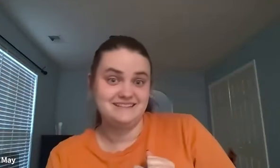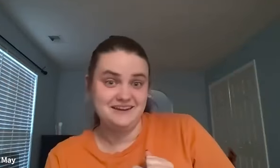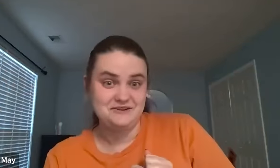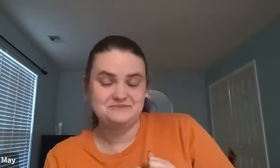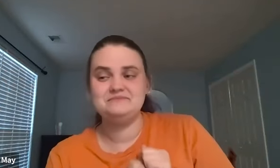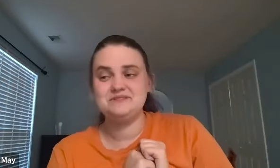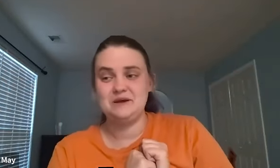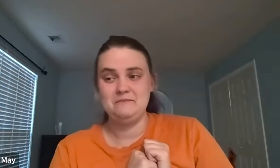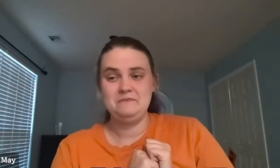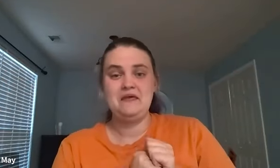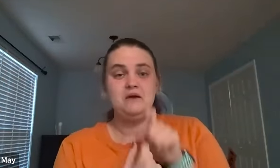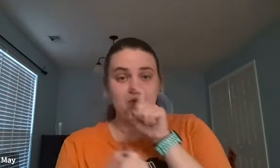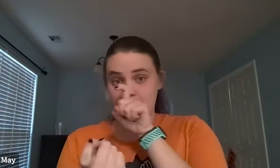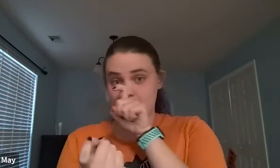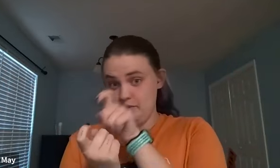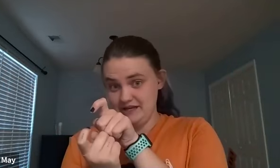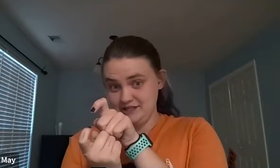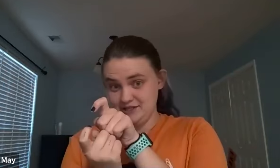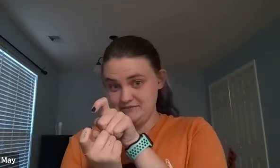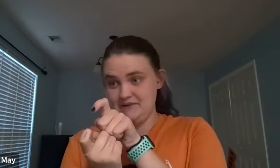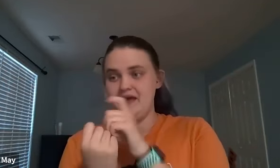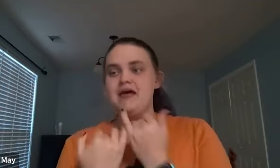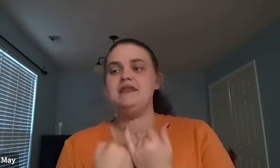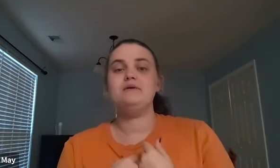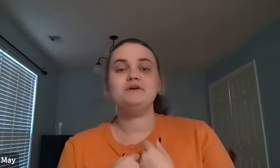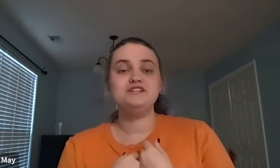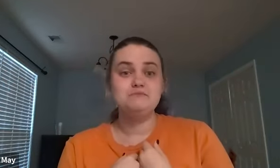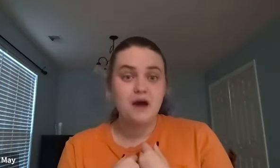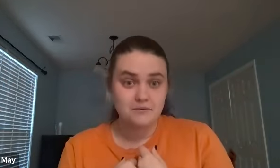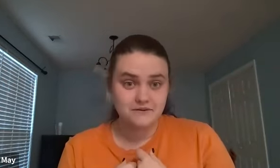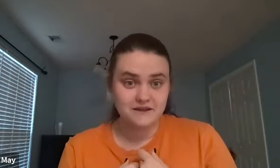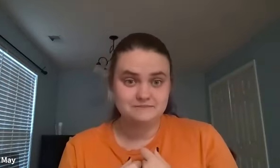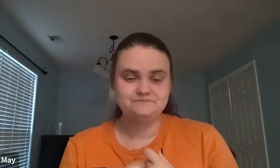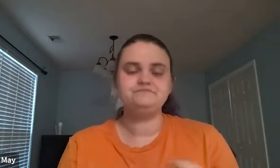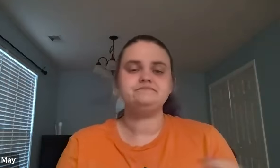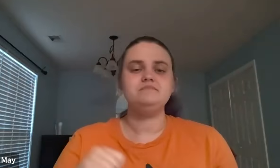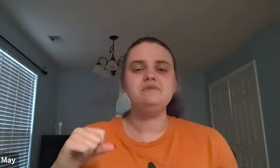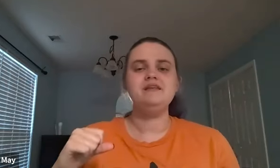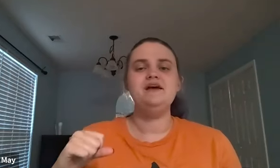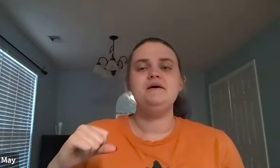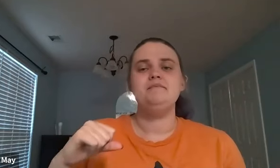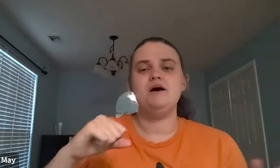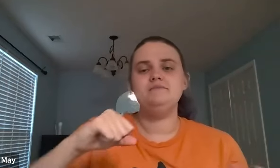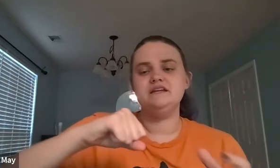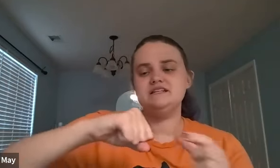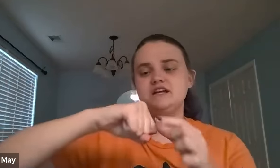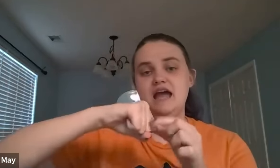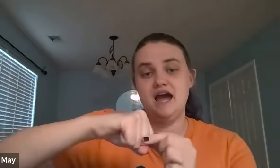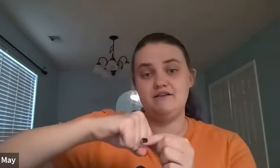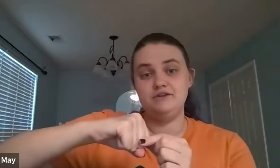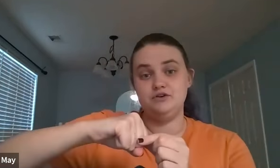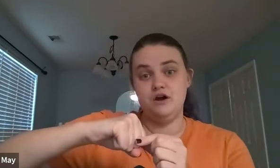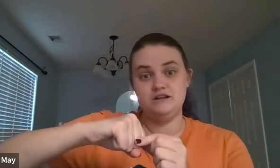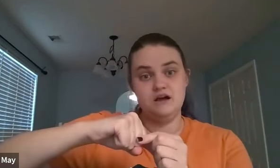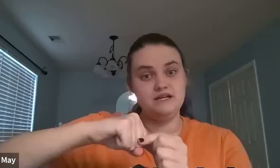together. So we got our witch. Now we're going to do pumpkin. Pumpkin is going to have your non-dominant